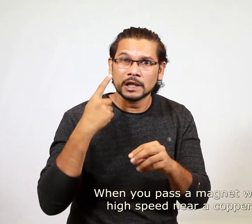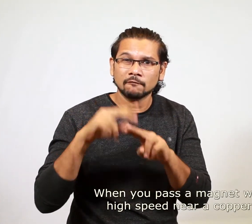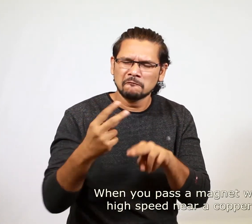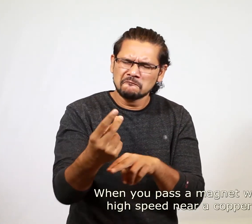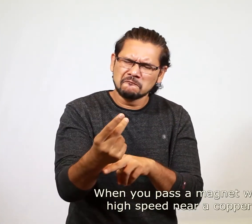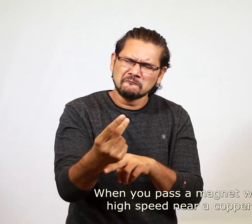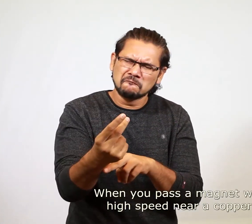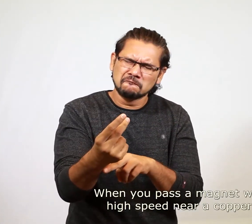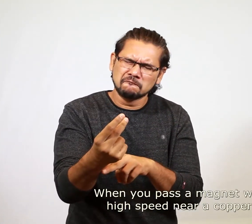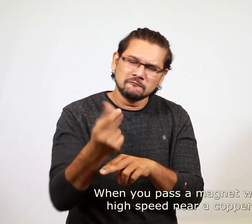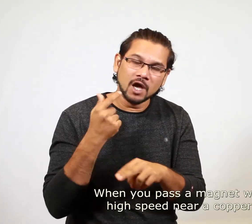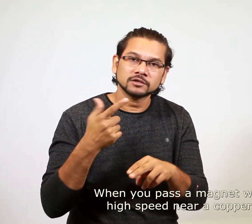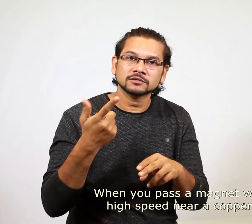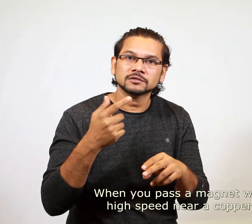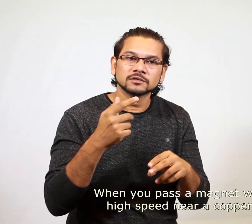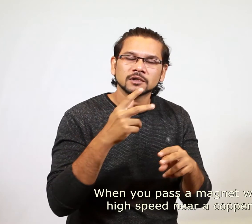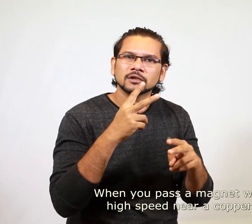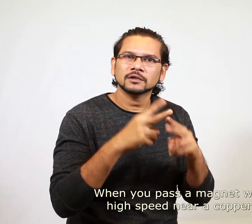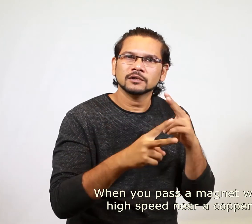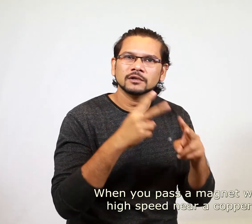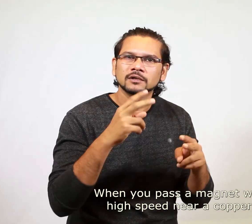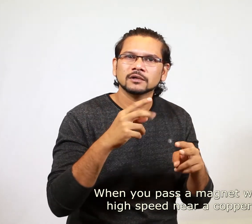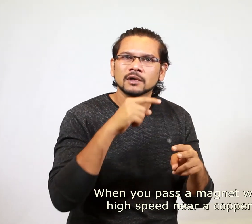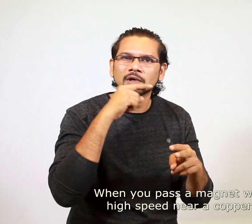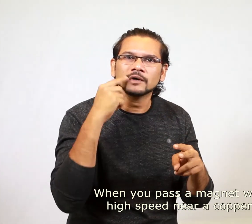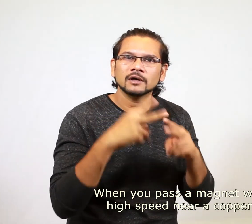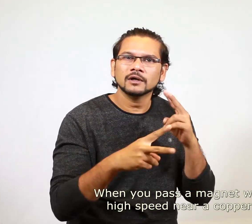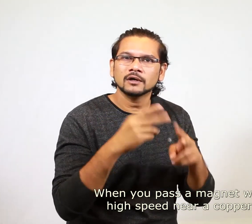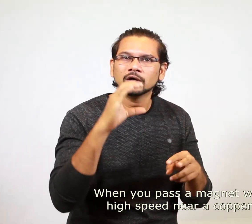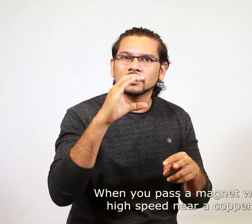When you pass a magnet with very high speed near a copper wire,